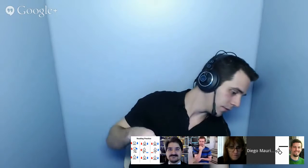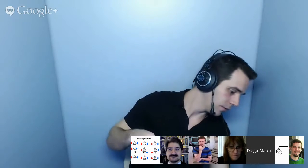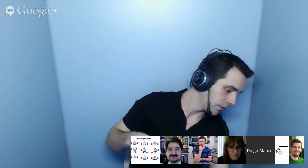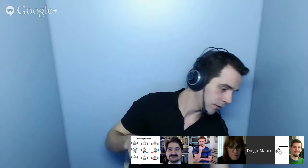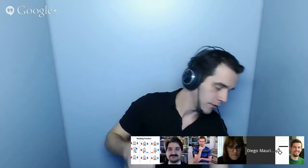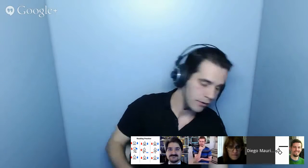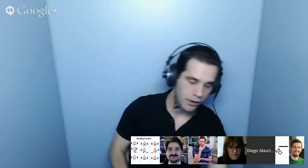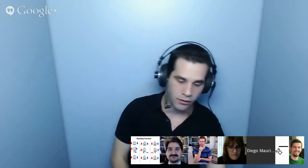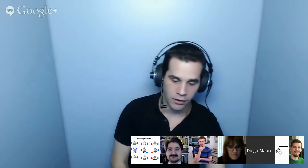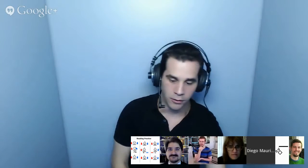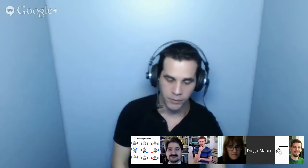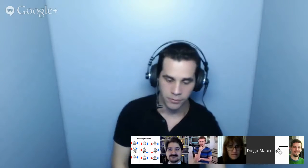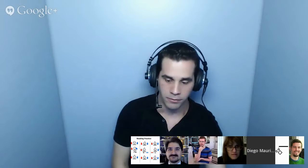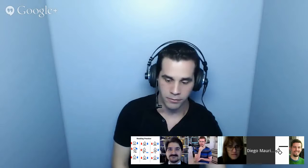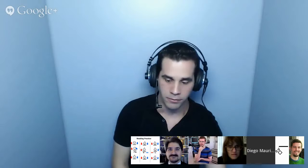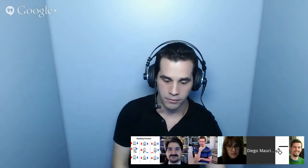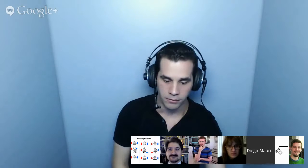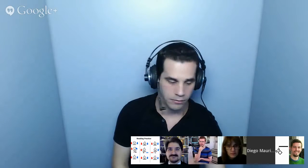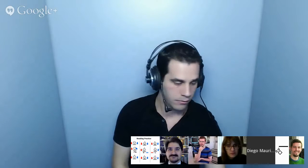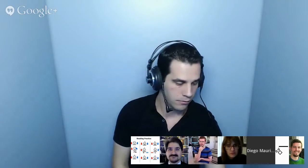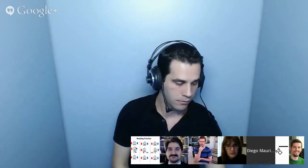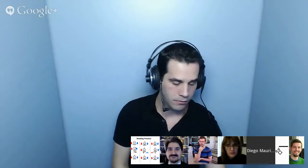You can't hear me?